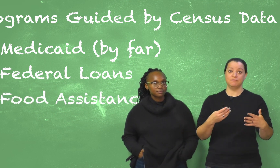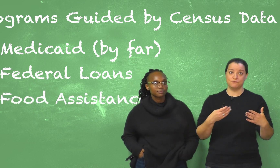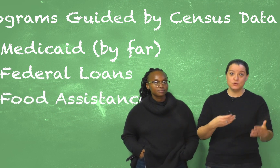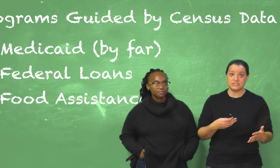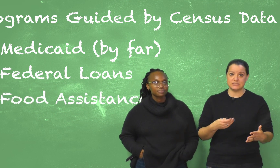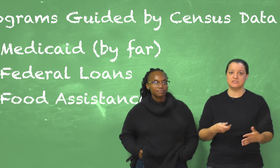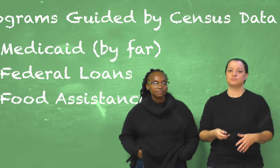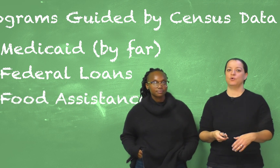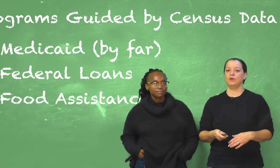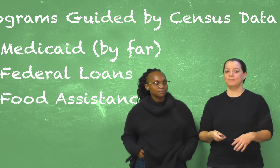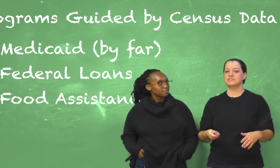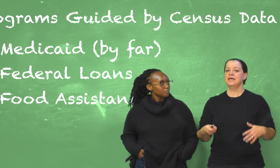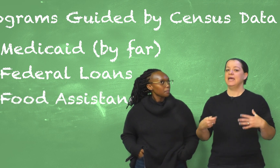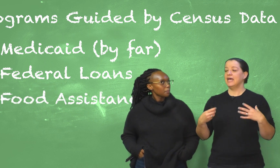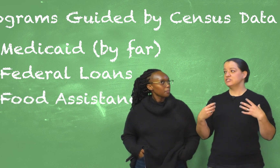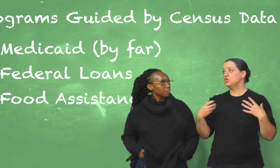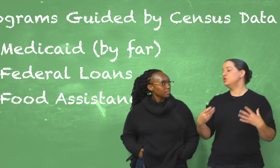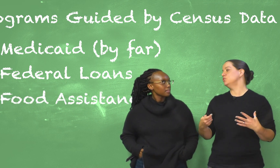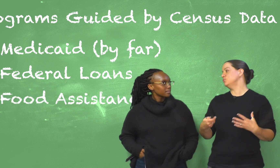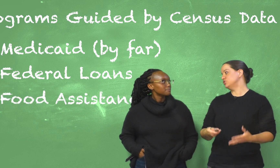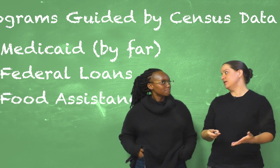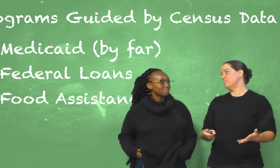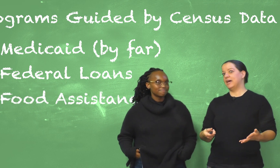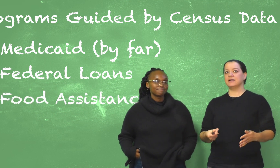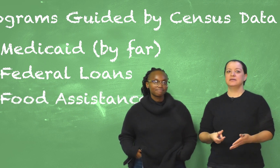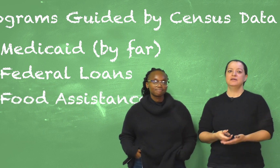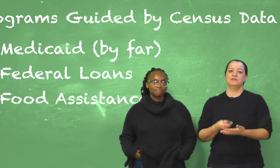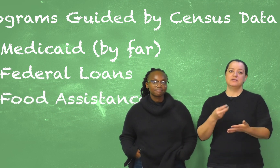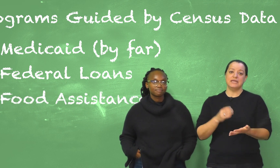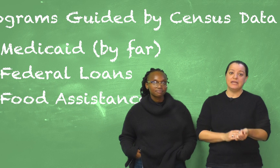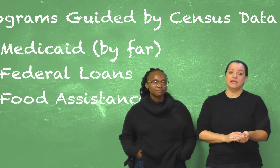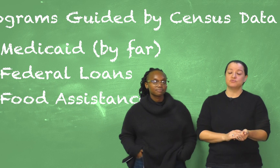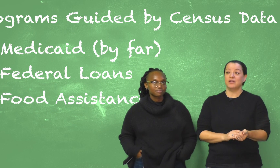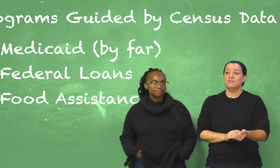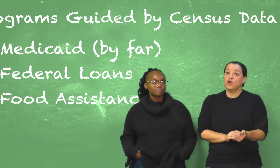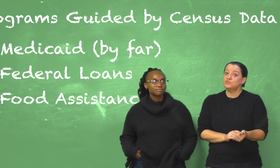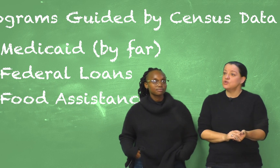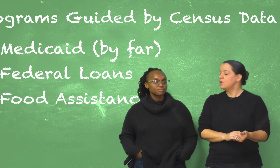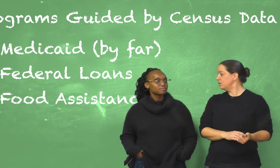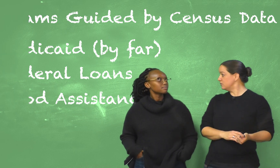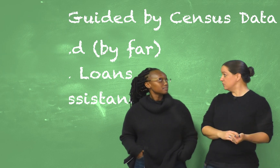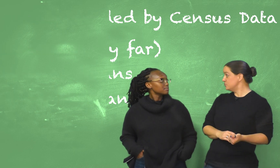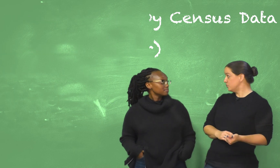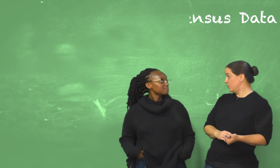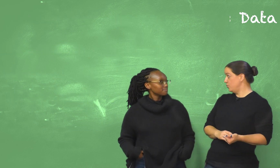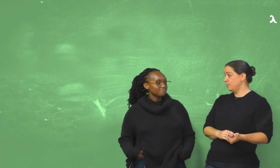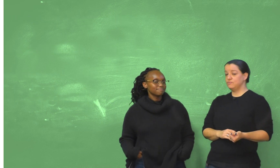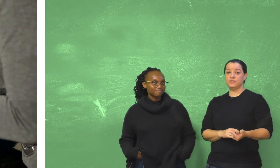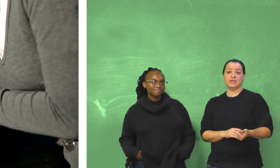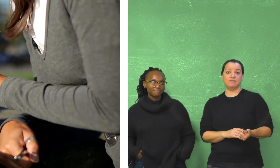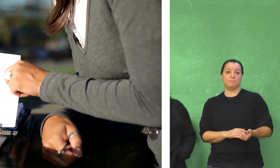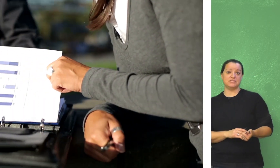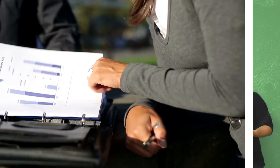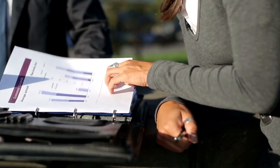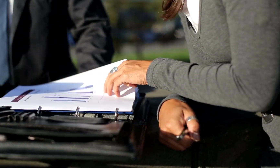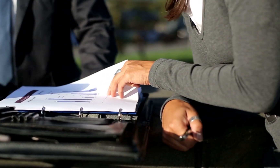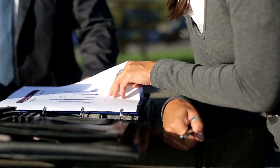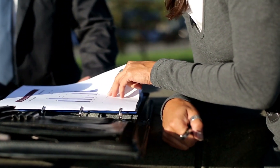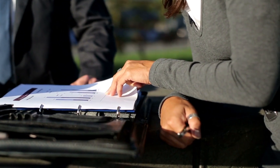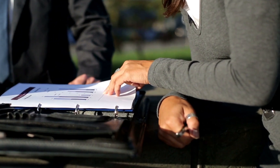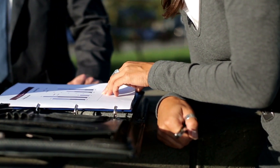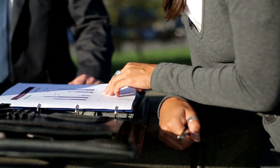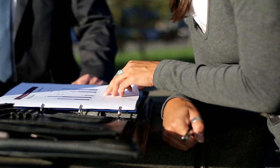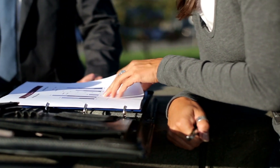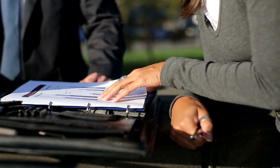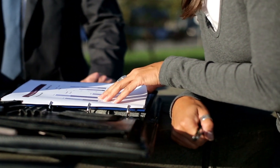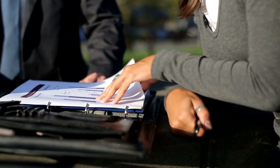programs and food assistance programs has a huge impact. Data is relevant also a little closer to home. If you think of a business that might be